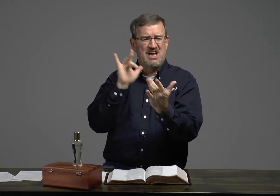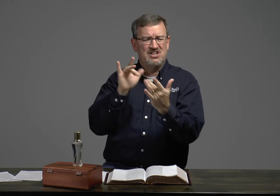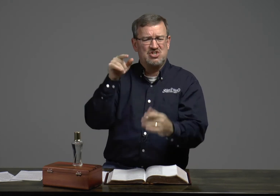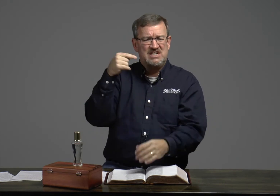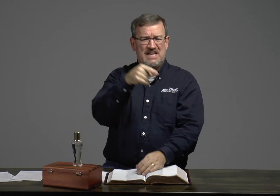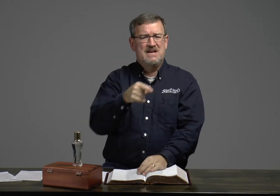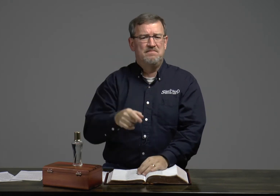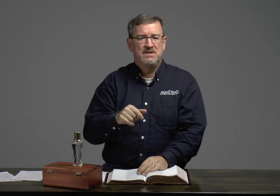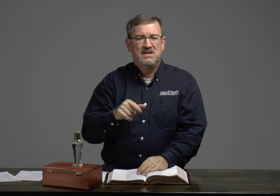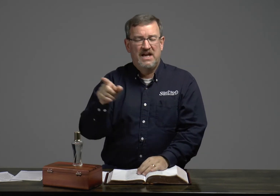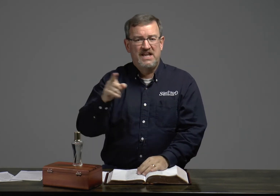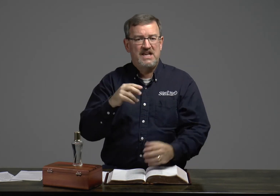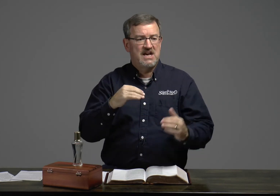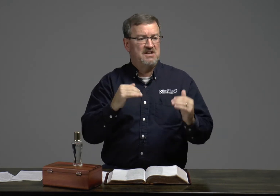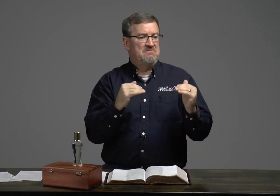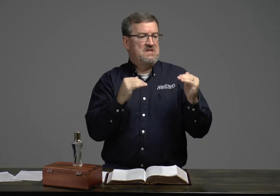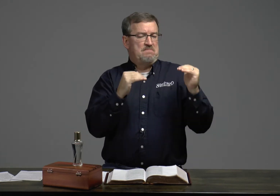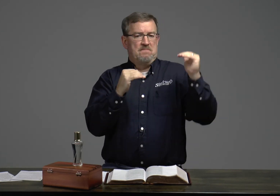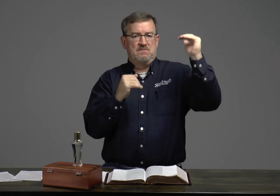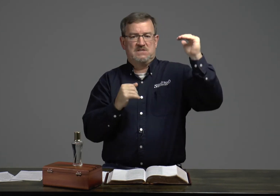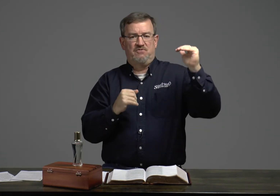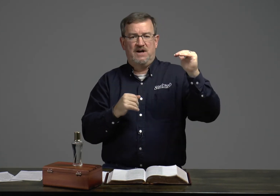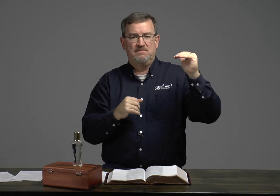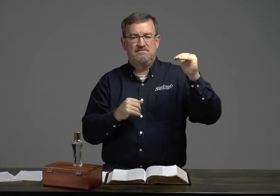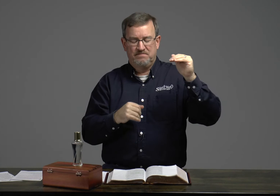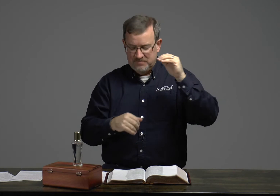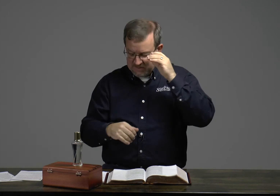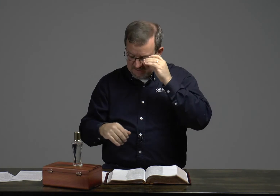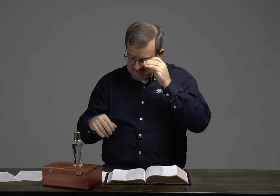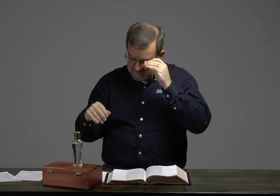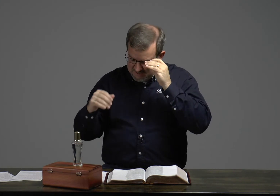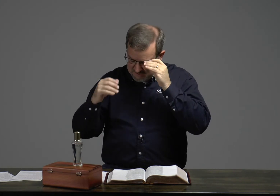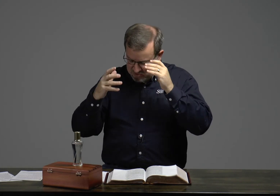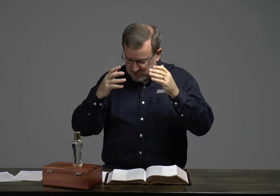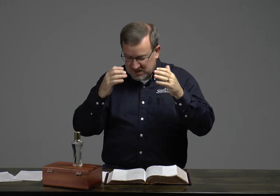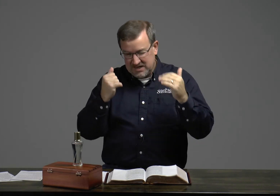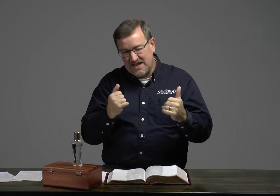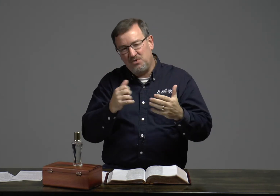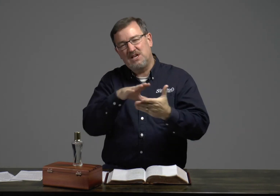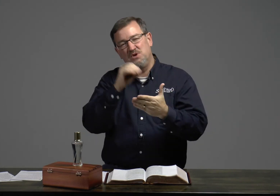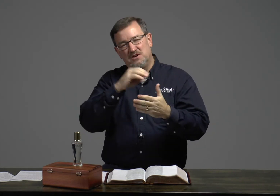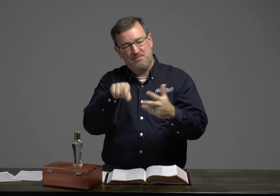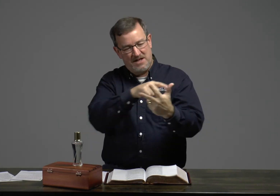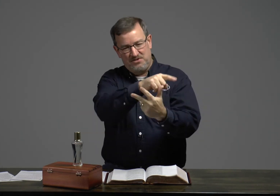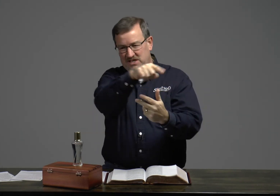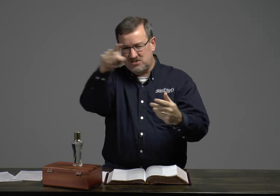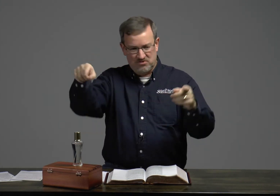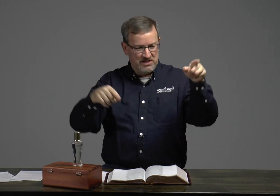touch him. And he pumped himself up. So now what can we learn about these three? Here